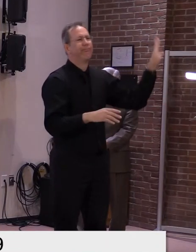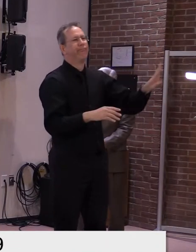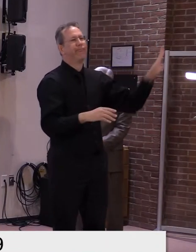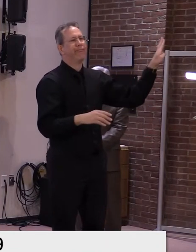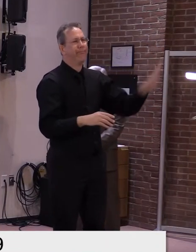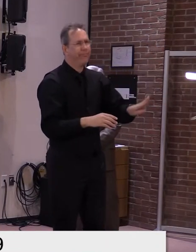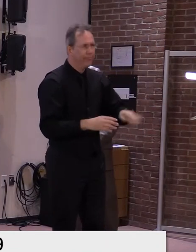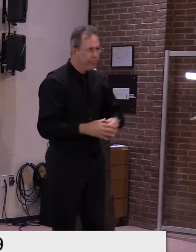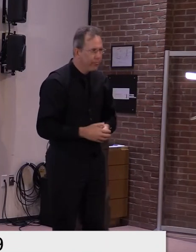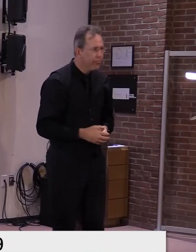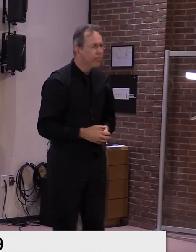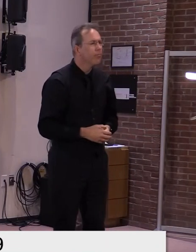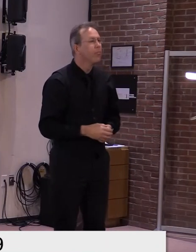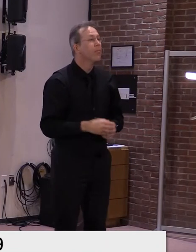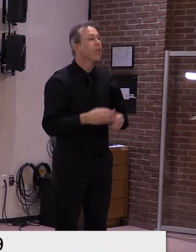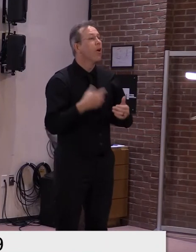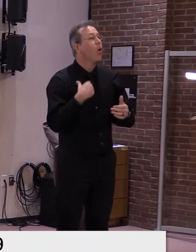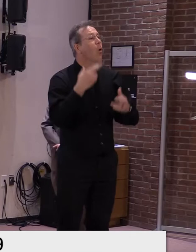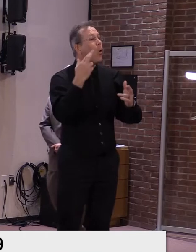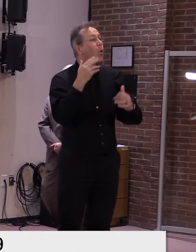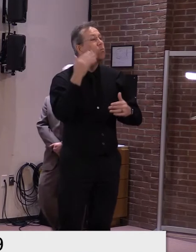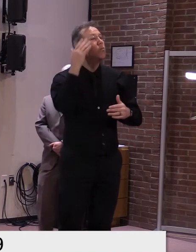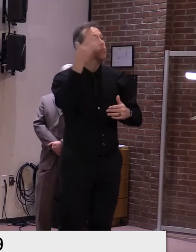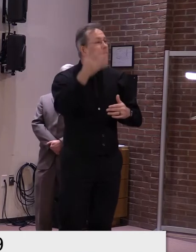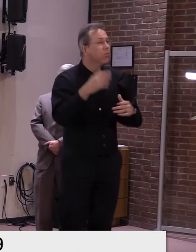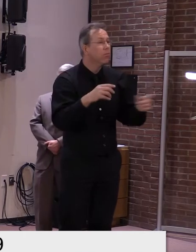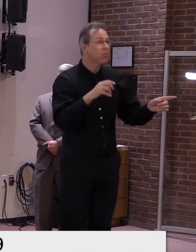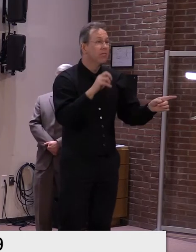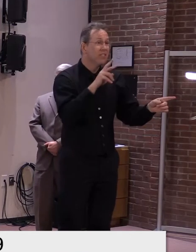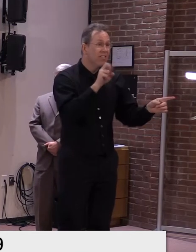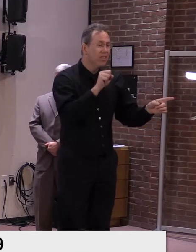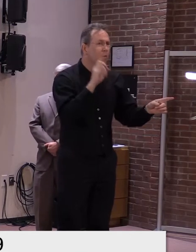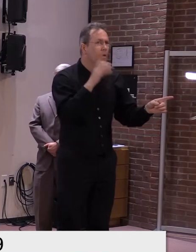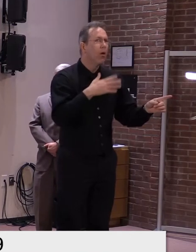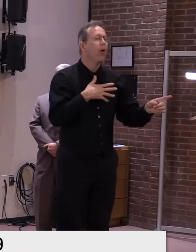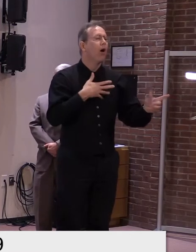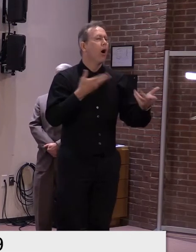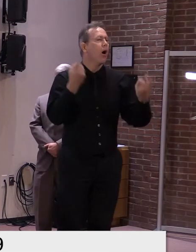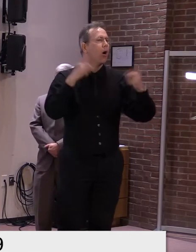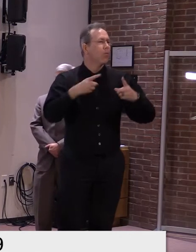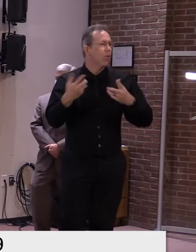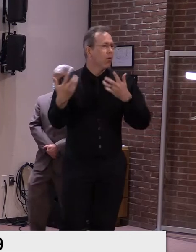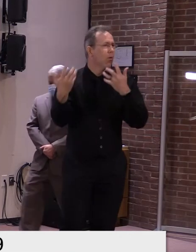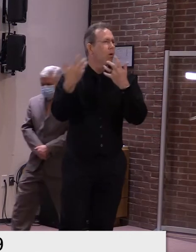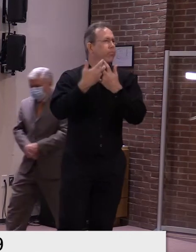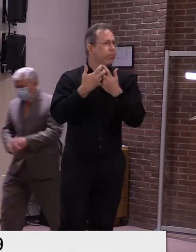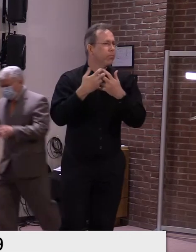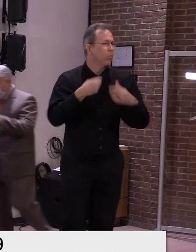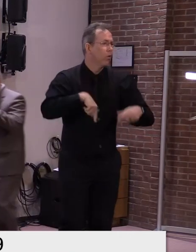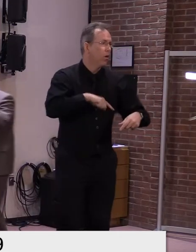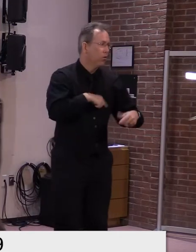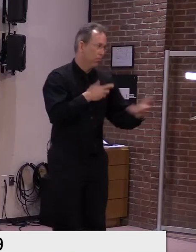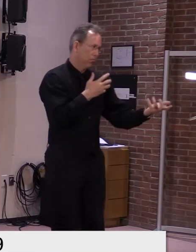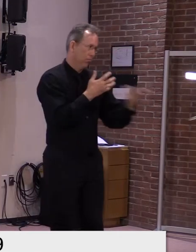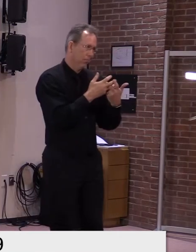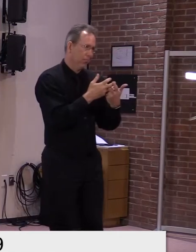know eventually who has had the vaccine so that we can enter them into the system. But I'll let Secretary Smith answer